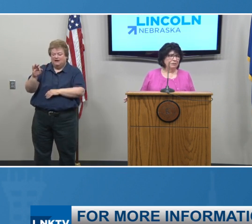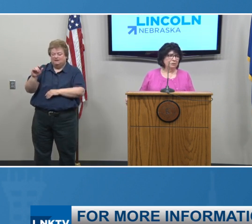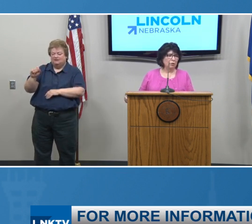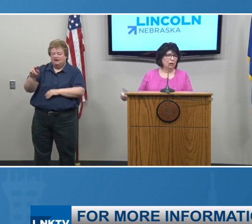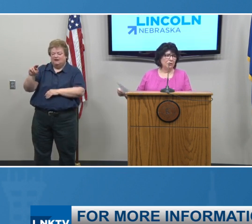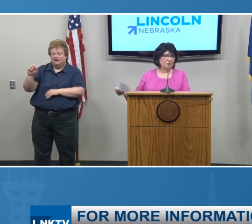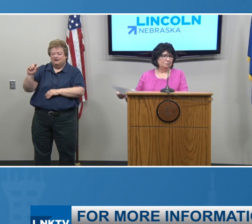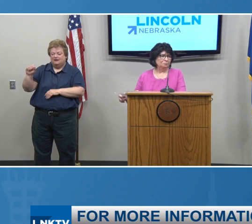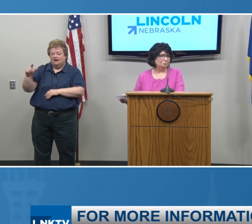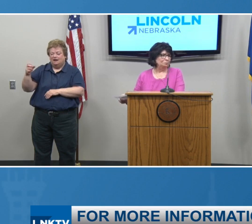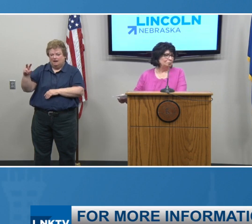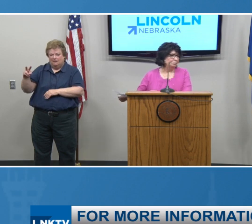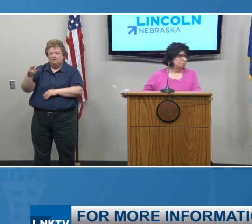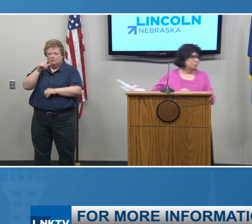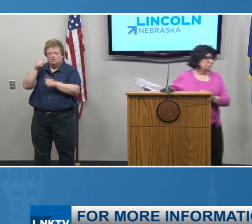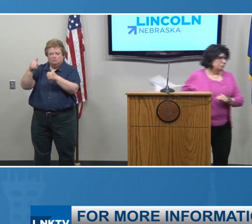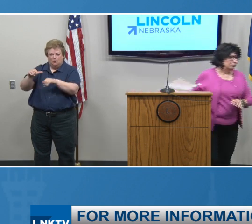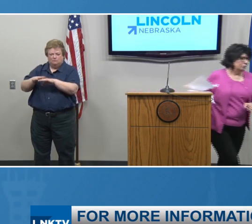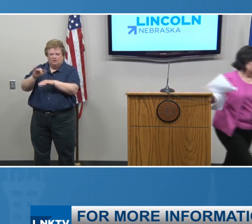covid19.lincoln.ne.gov tomorrow.